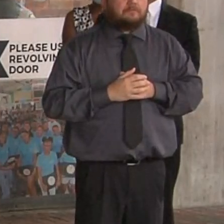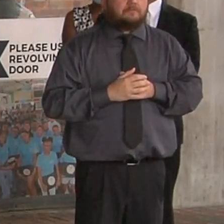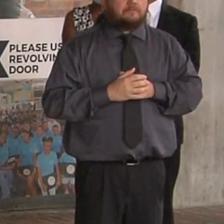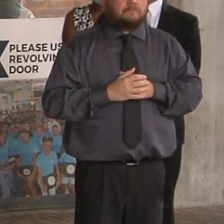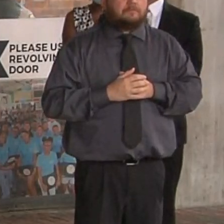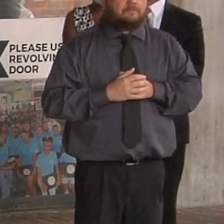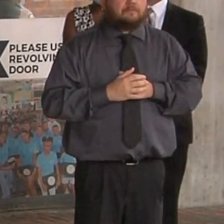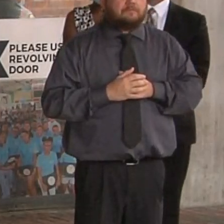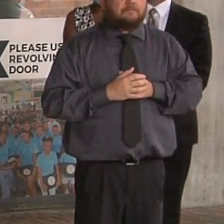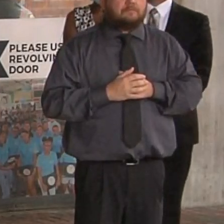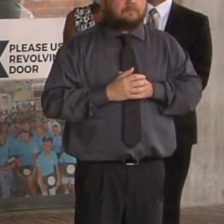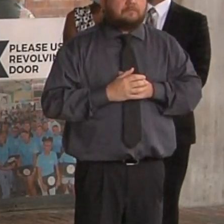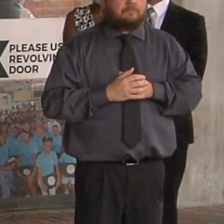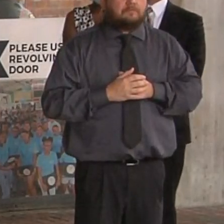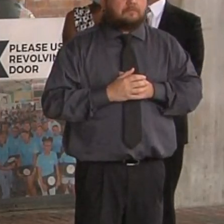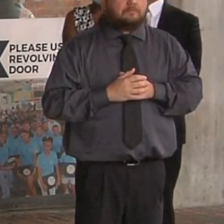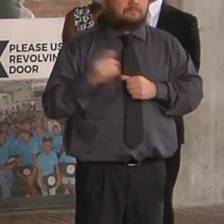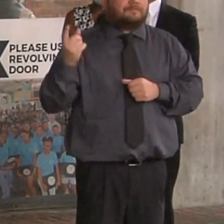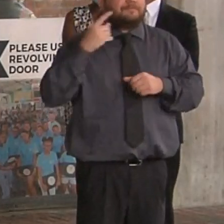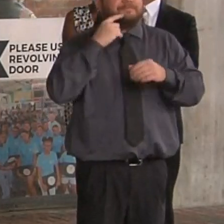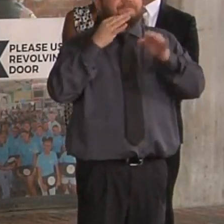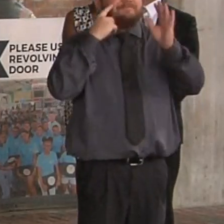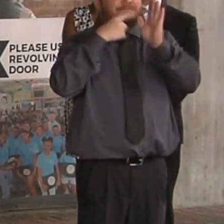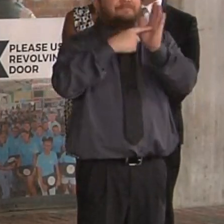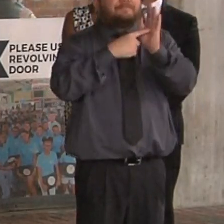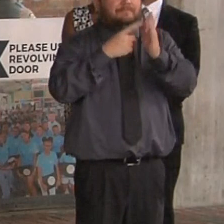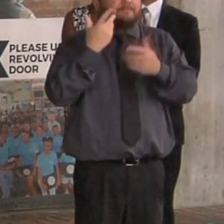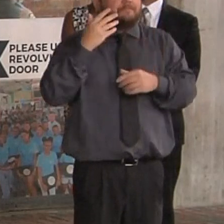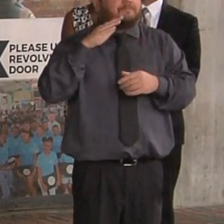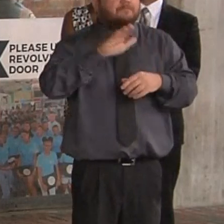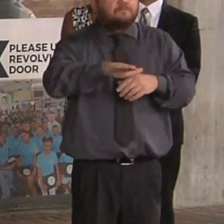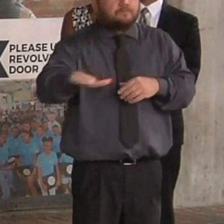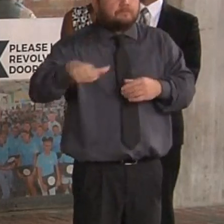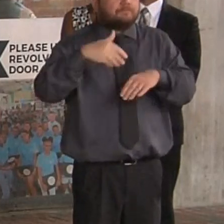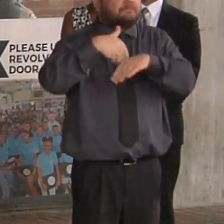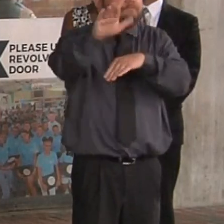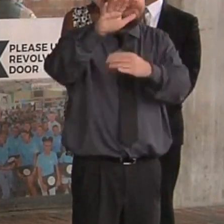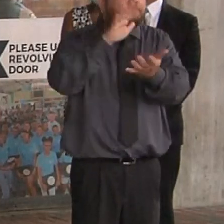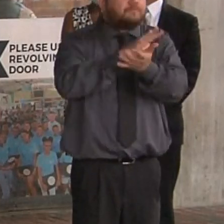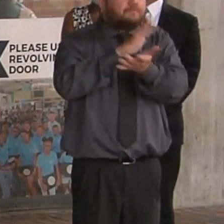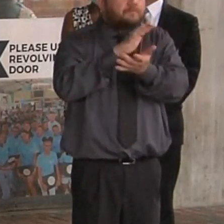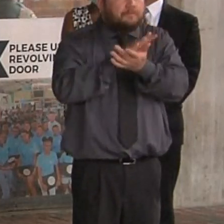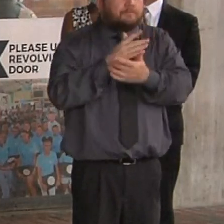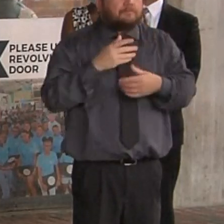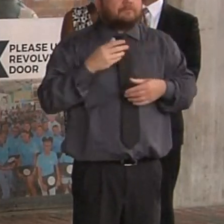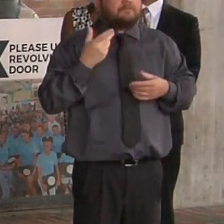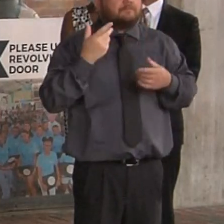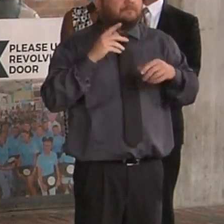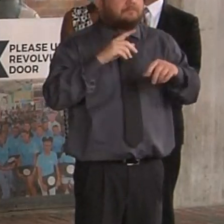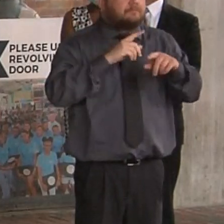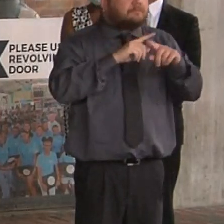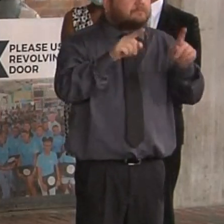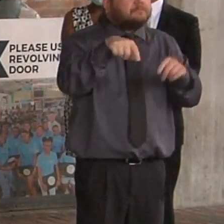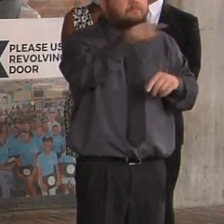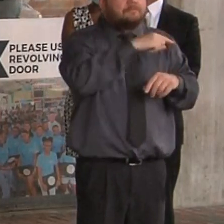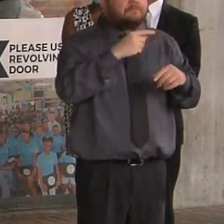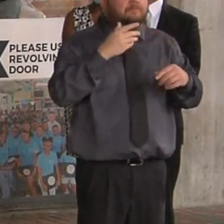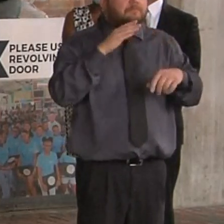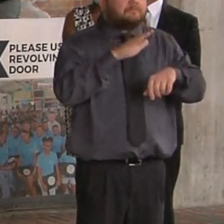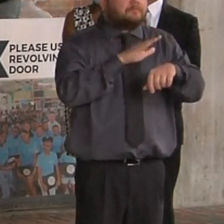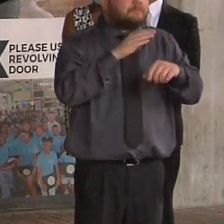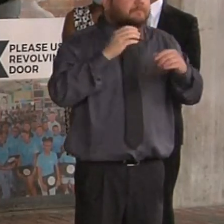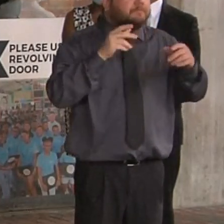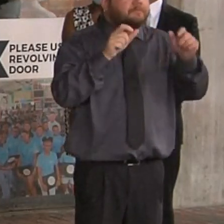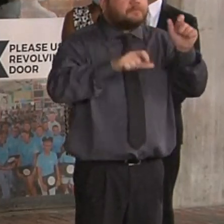you call the Boston Police. There's an emotionally disturbed person in a home, you call the Boston Police. How many hats do you want us to